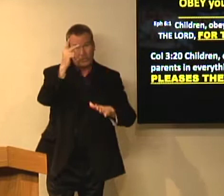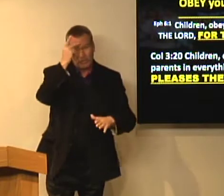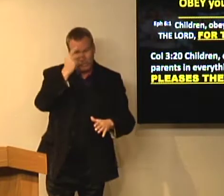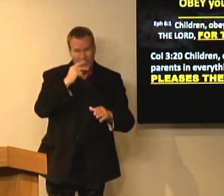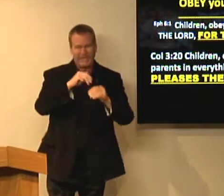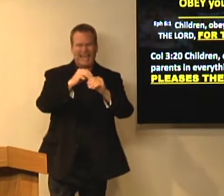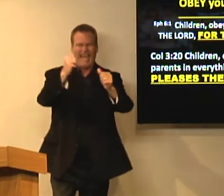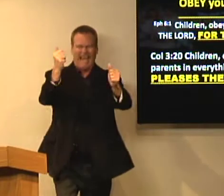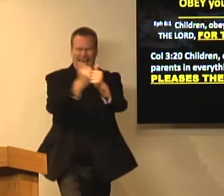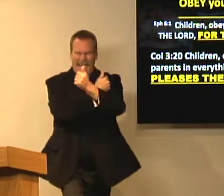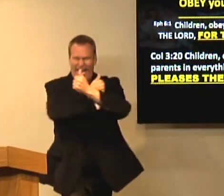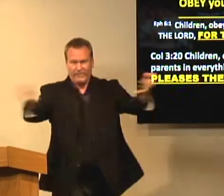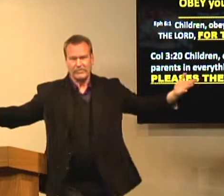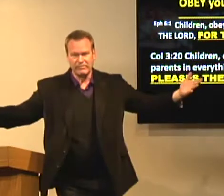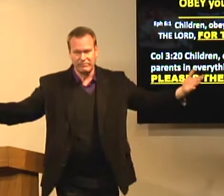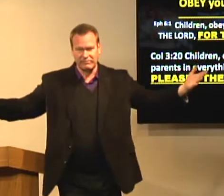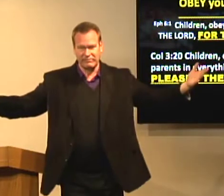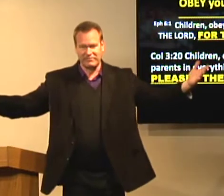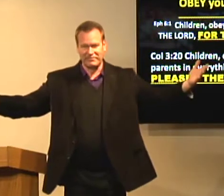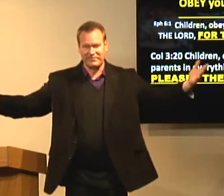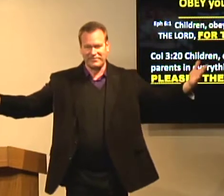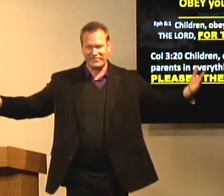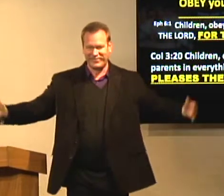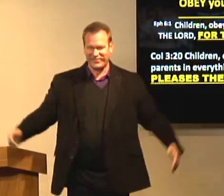your parents in everything."